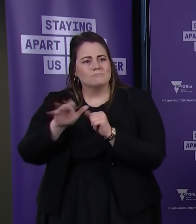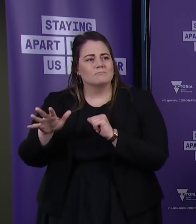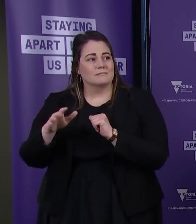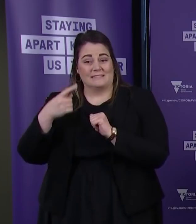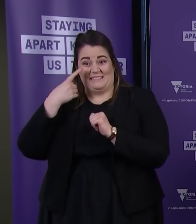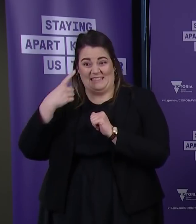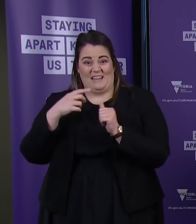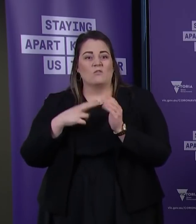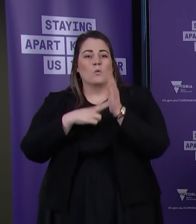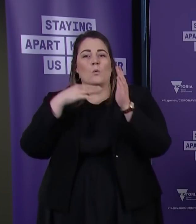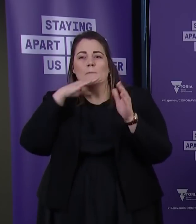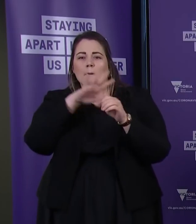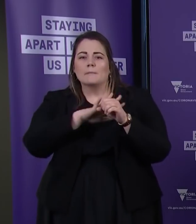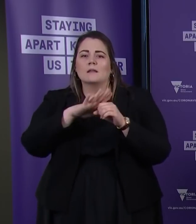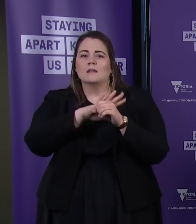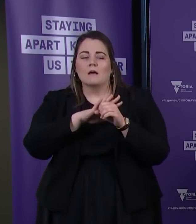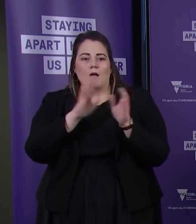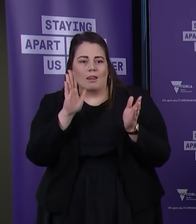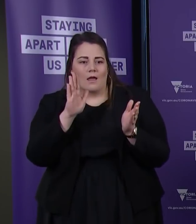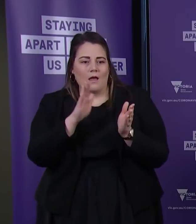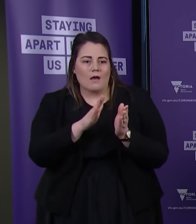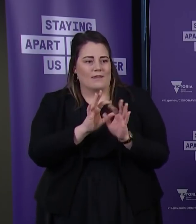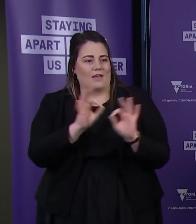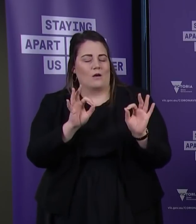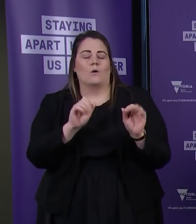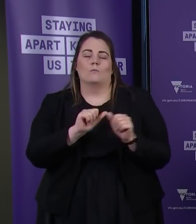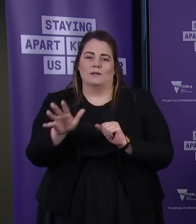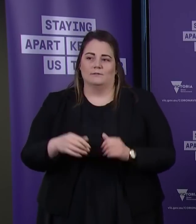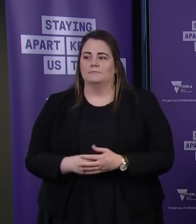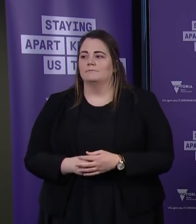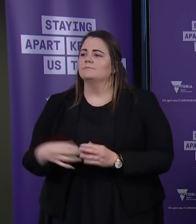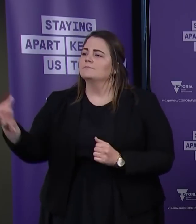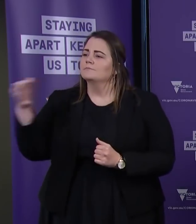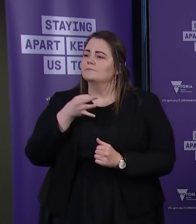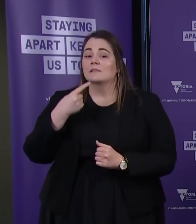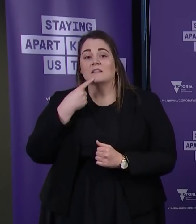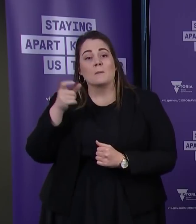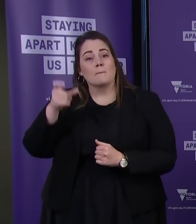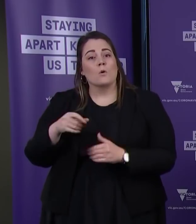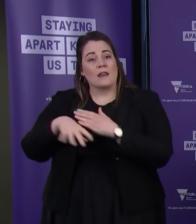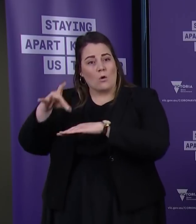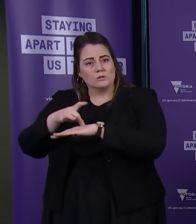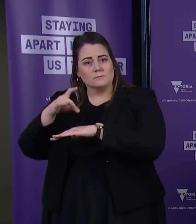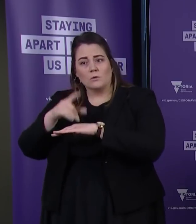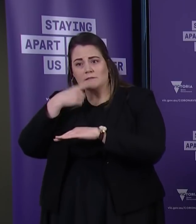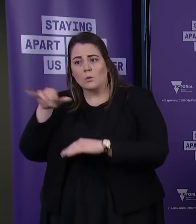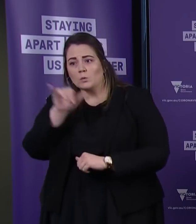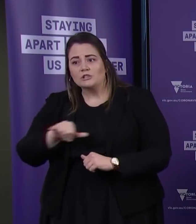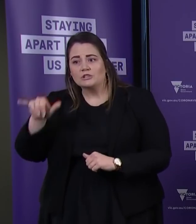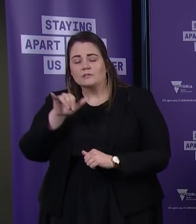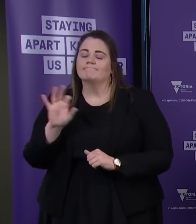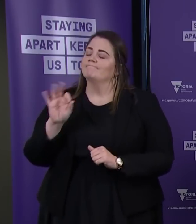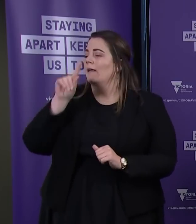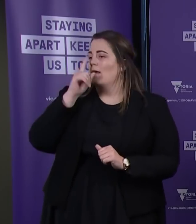from those existing clusters. The case today, can you tell us which hospital it is? No, I can't. For privacy reasons? For privacy